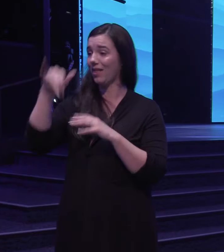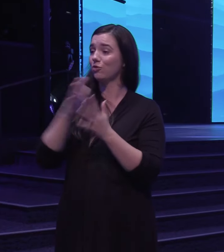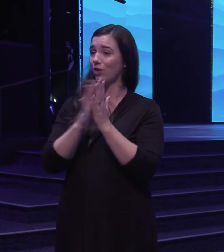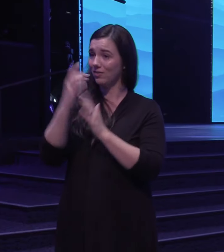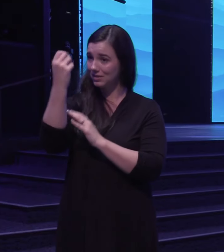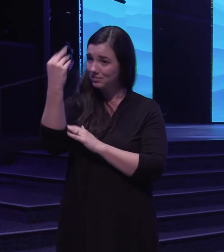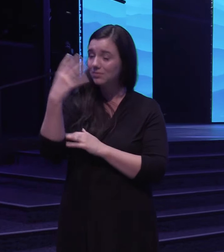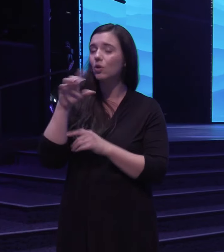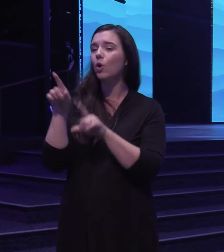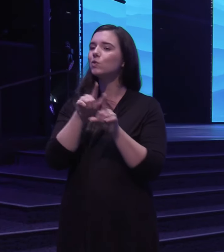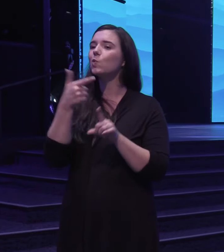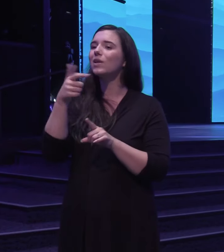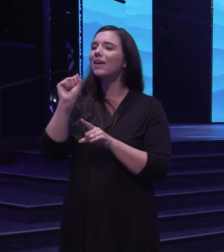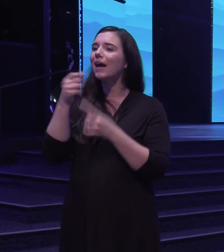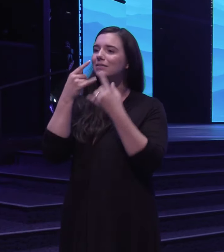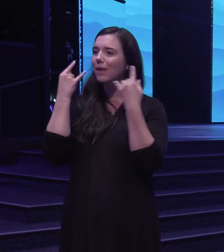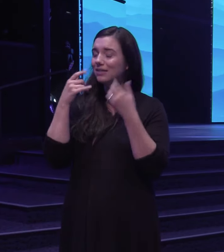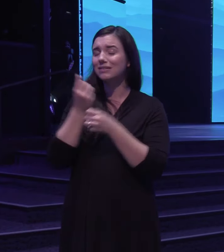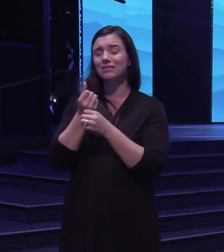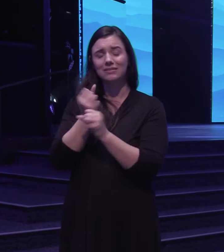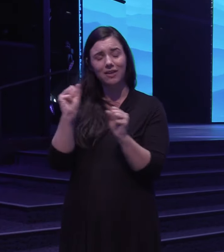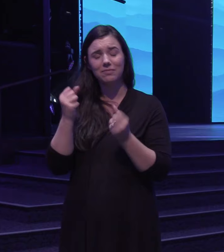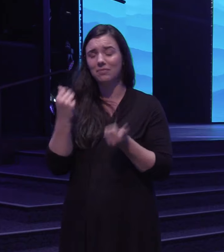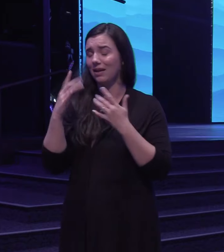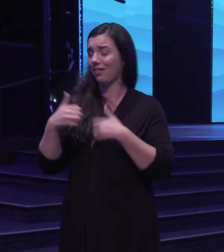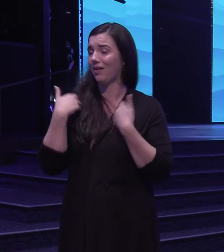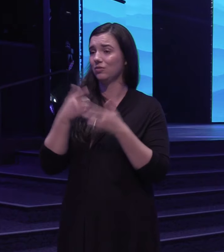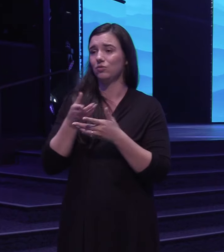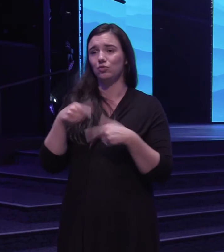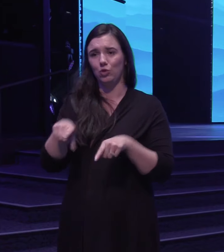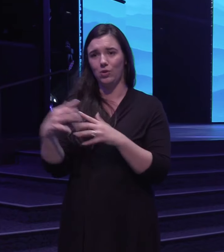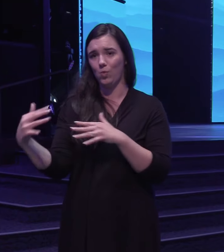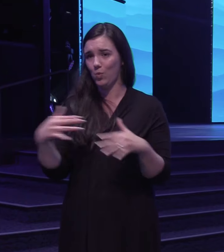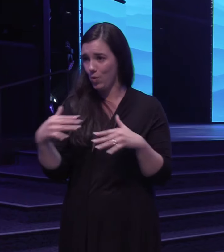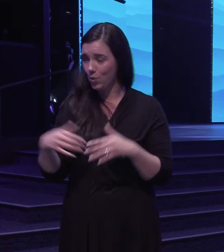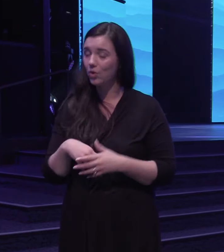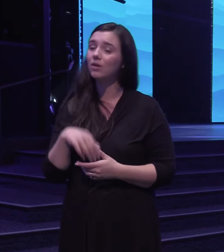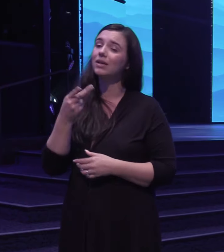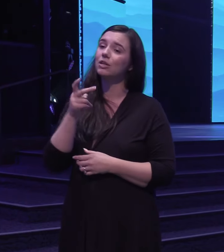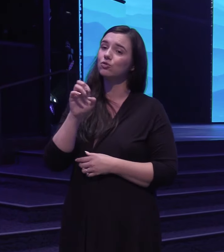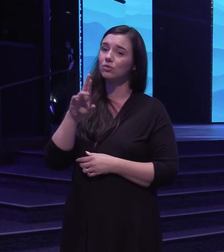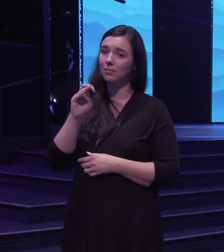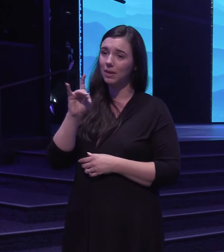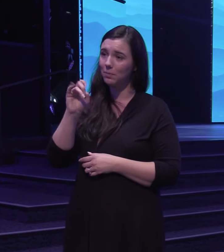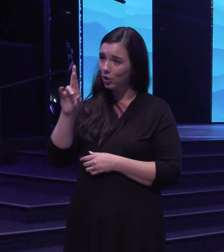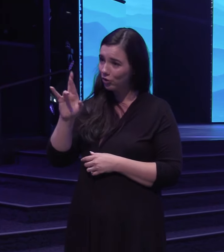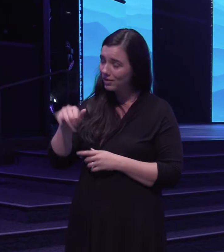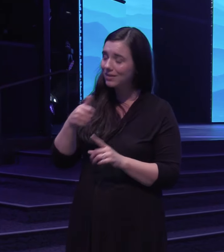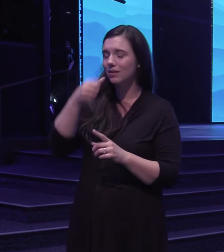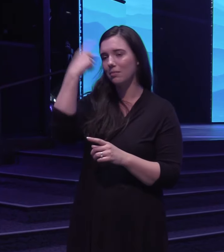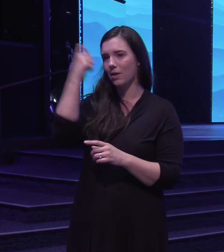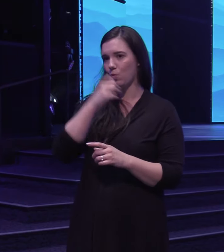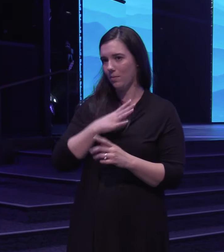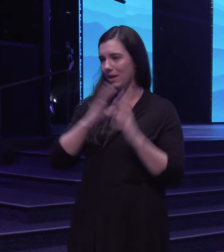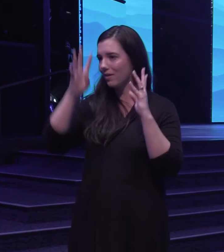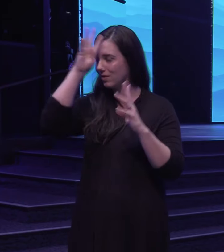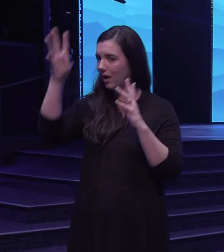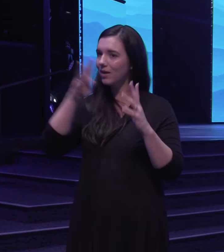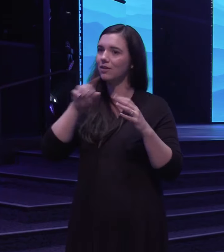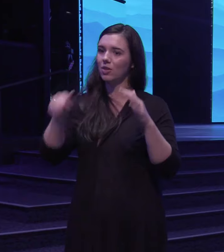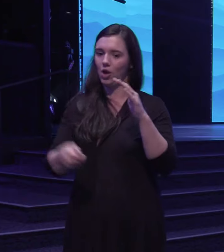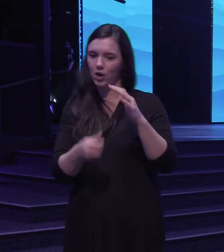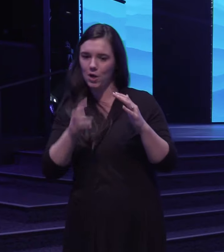gas mask, saved lots of lives during the war. Where you're talking about the war, Henrietta Bradbury, a Black woman who invented the